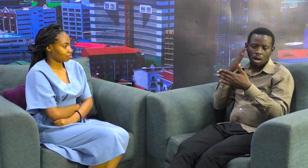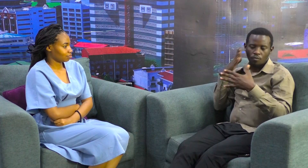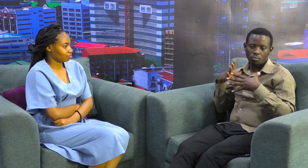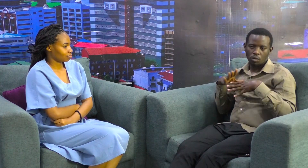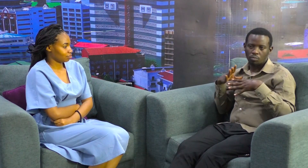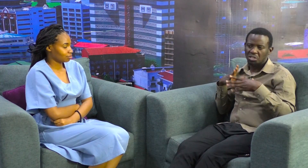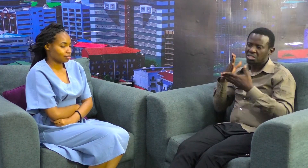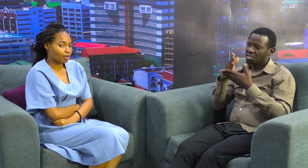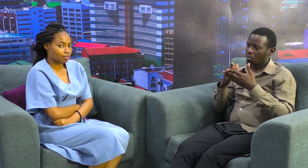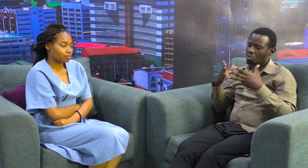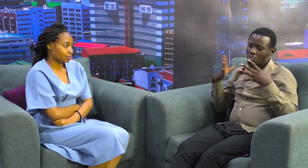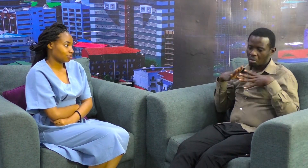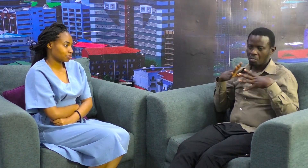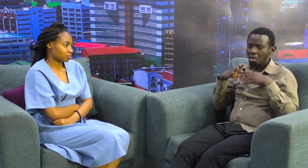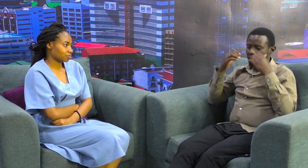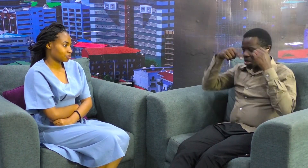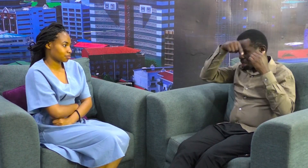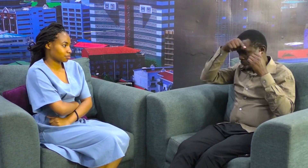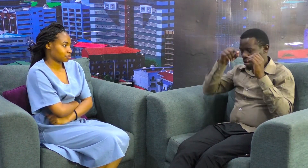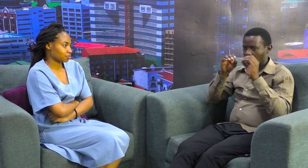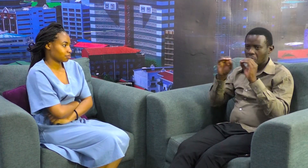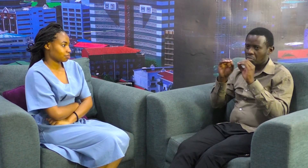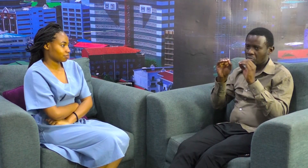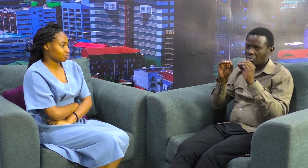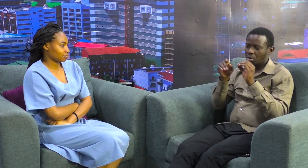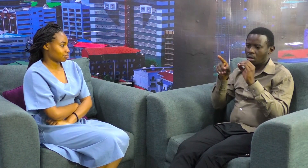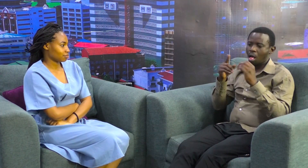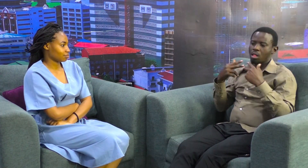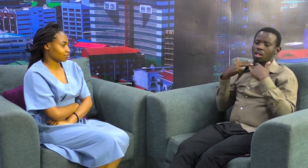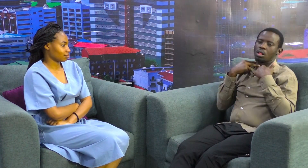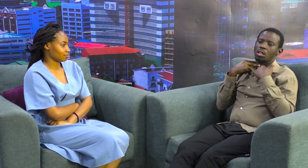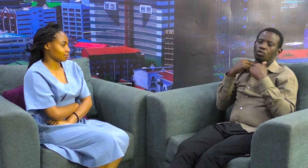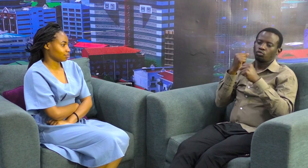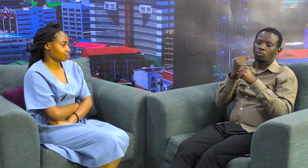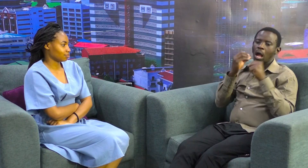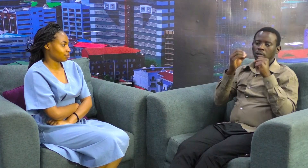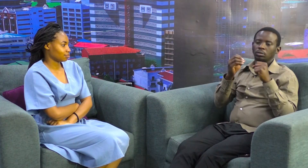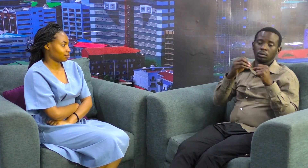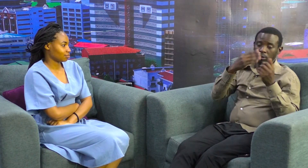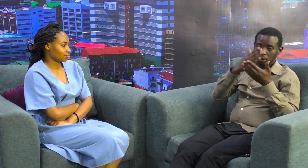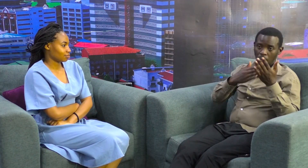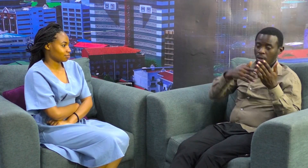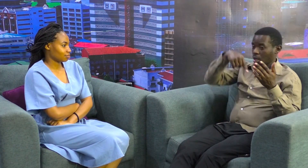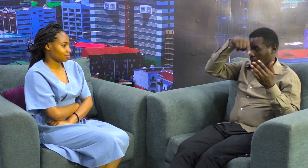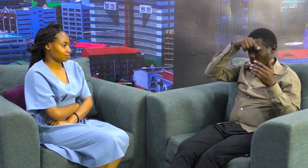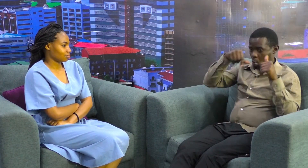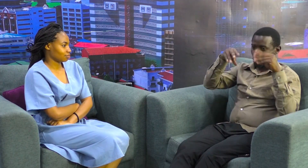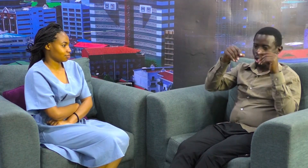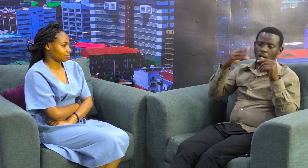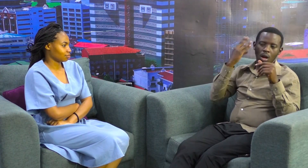qualified, you have qualifications, diploma, degree, whatever. But for most deaf, getting